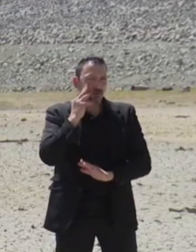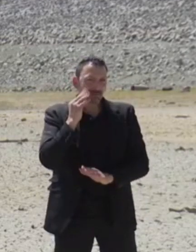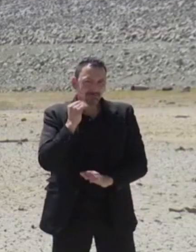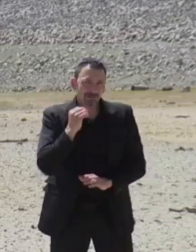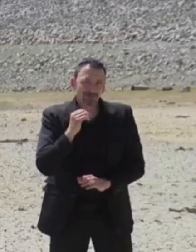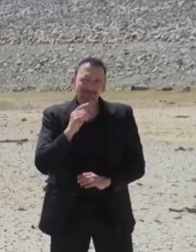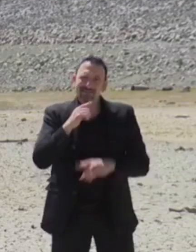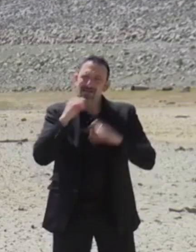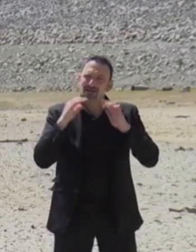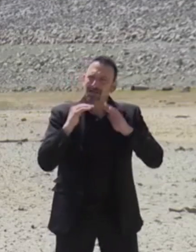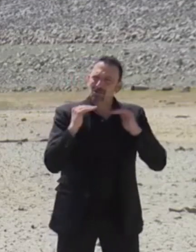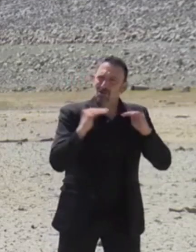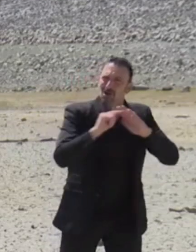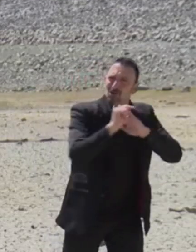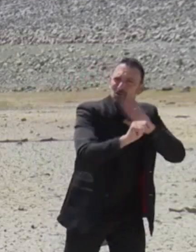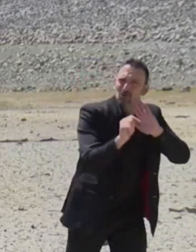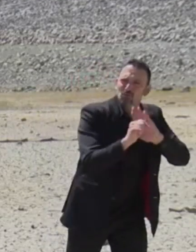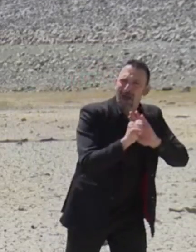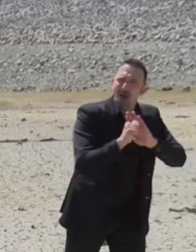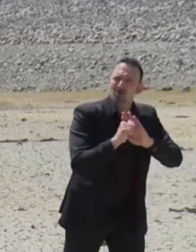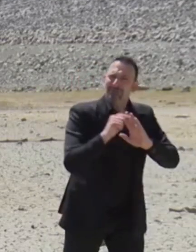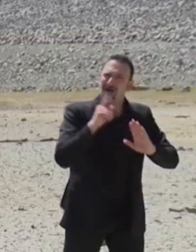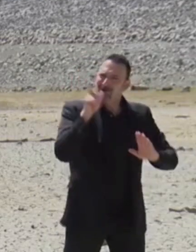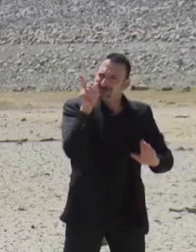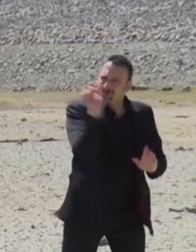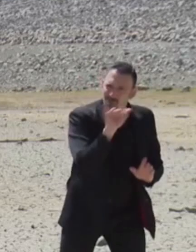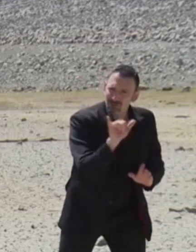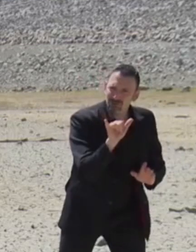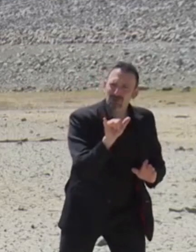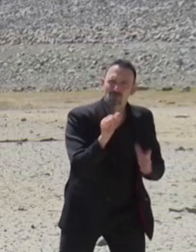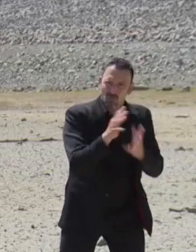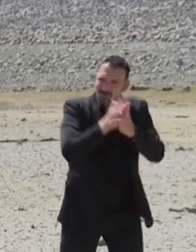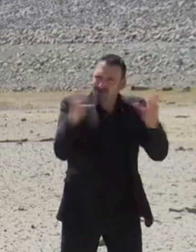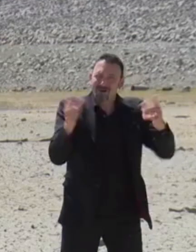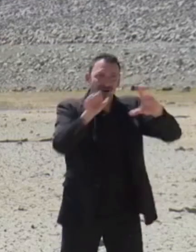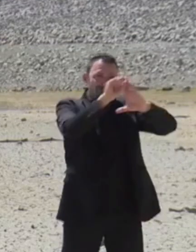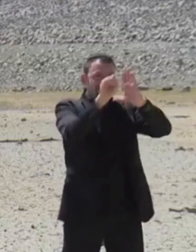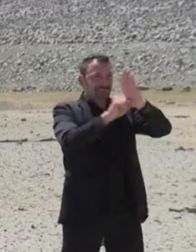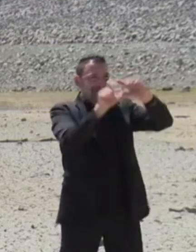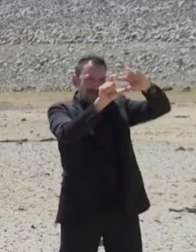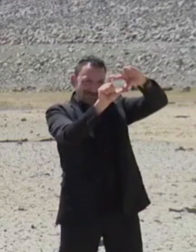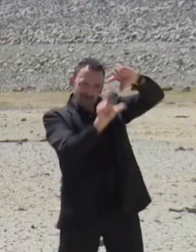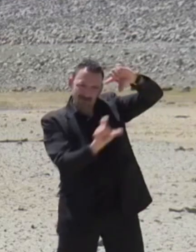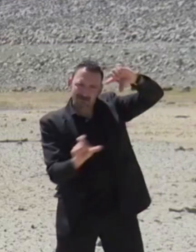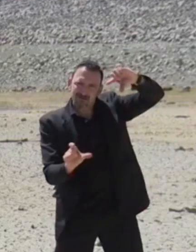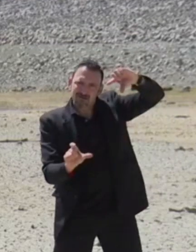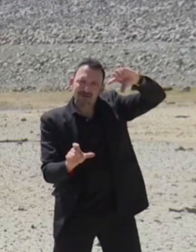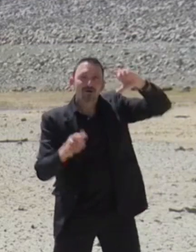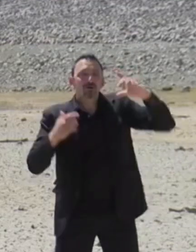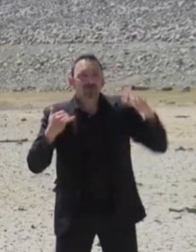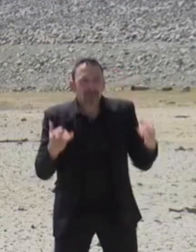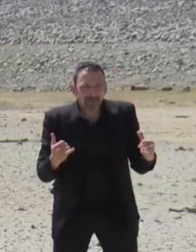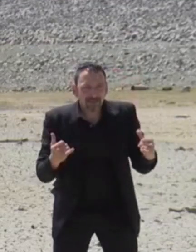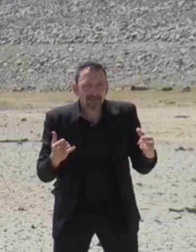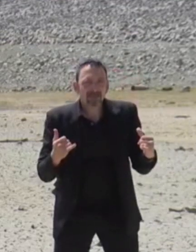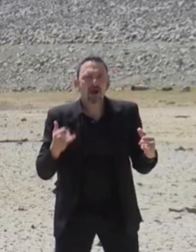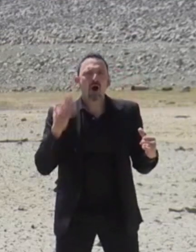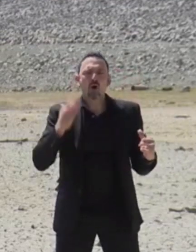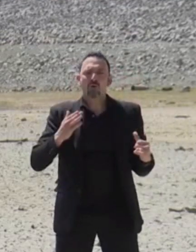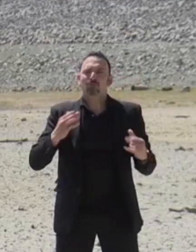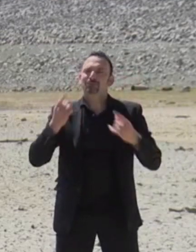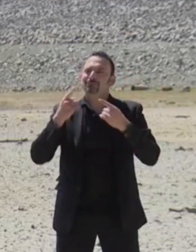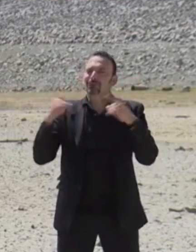conditions throughout the vast majority of state. Today, we are advancing a drought